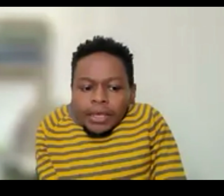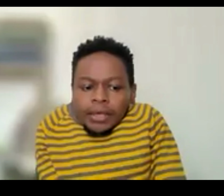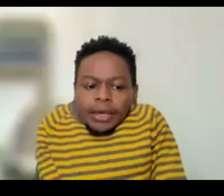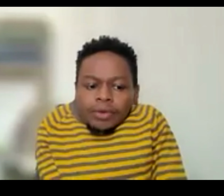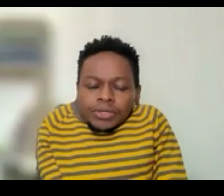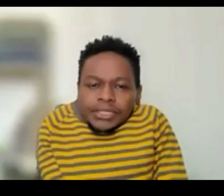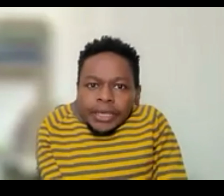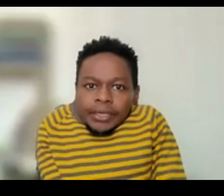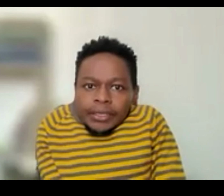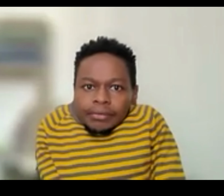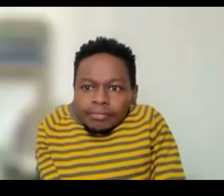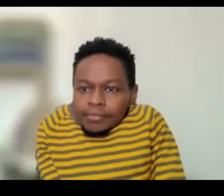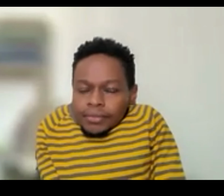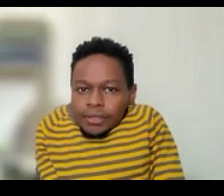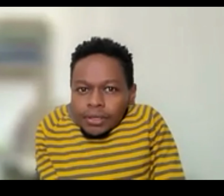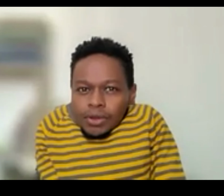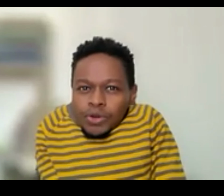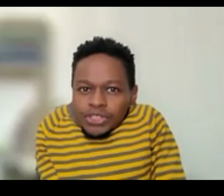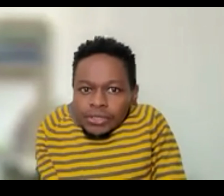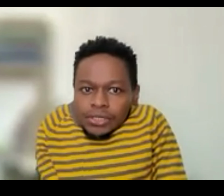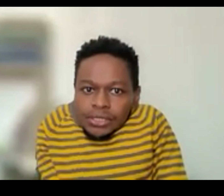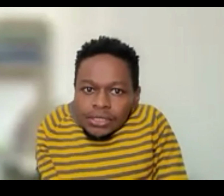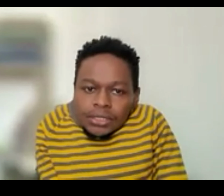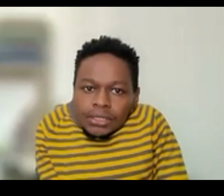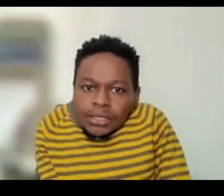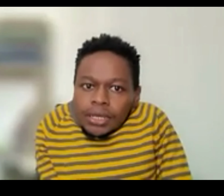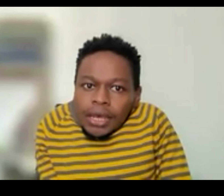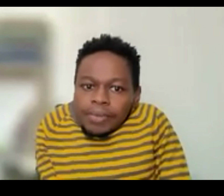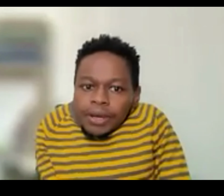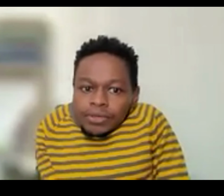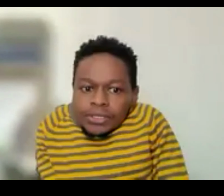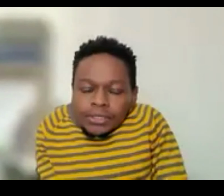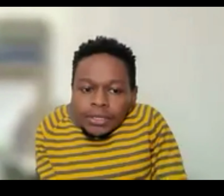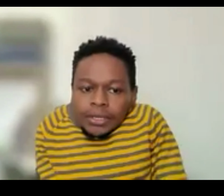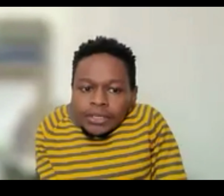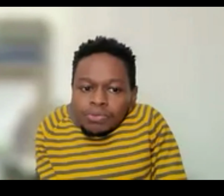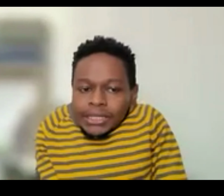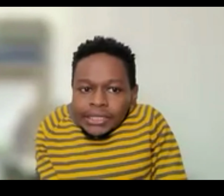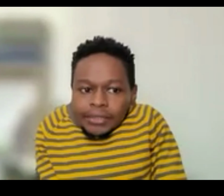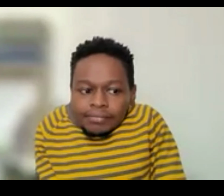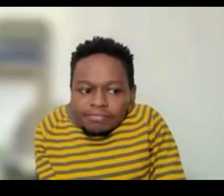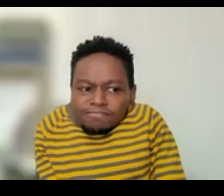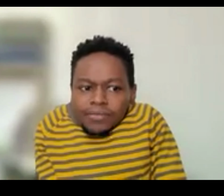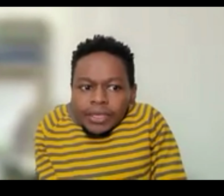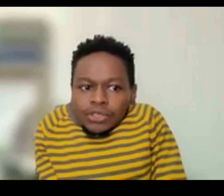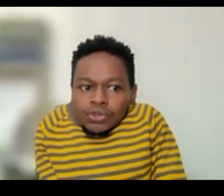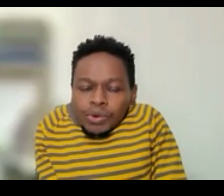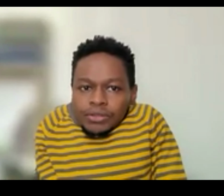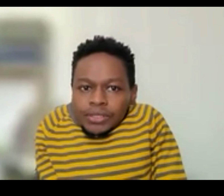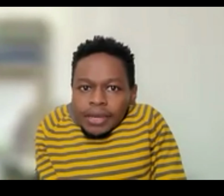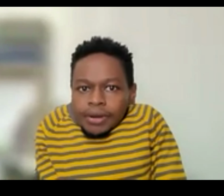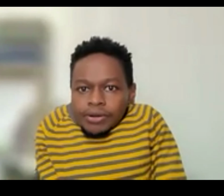would say, questions about humanity? You know, when you think about